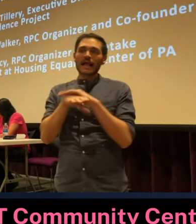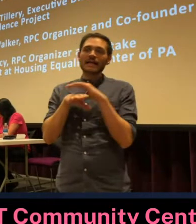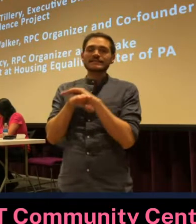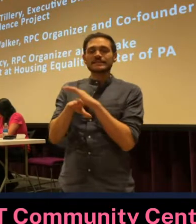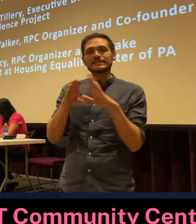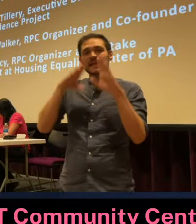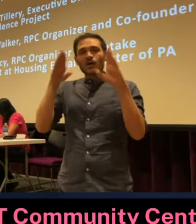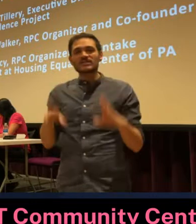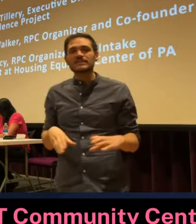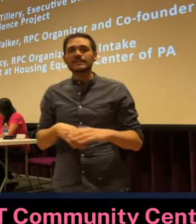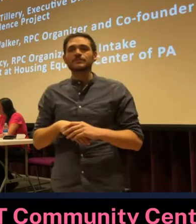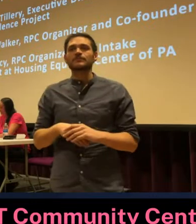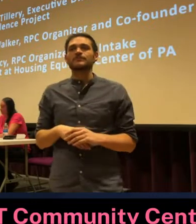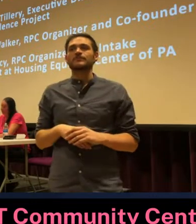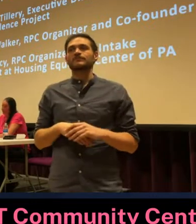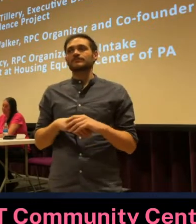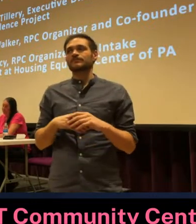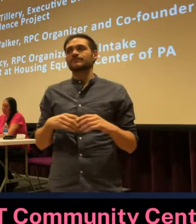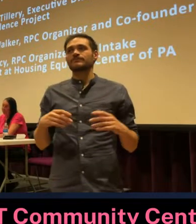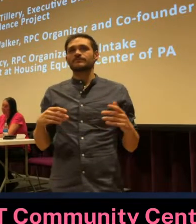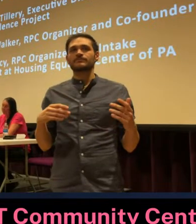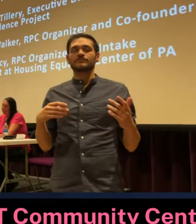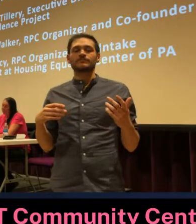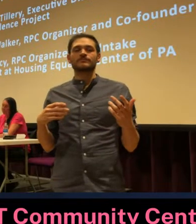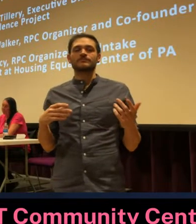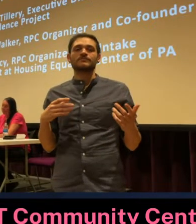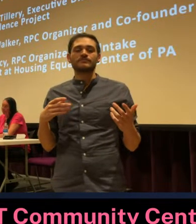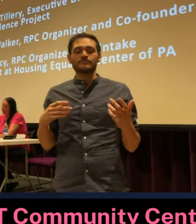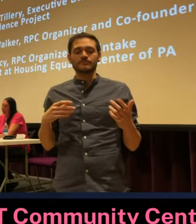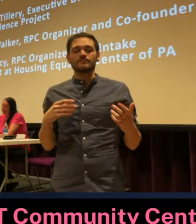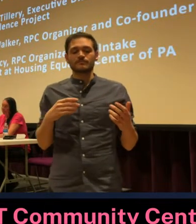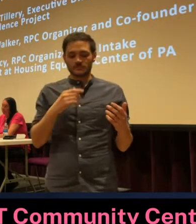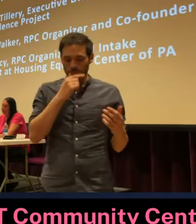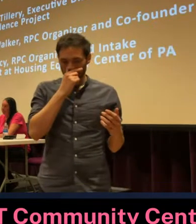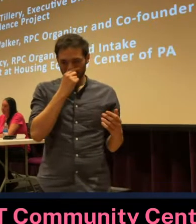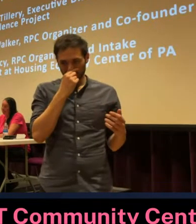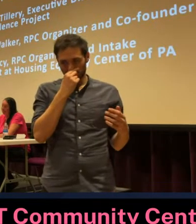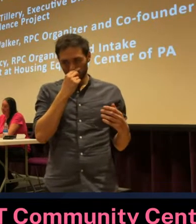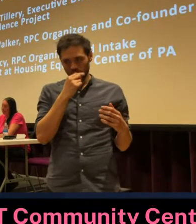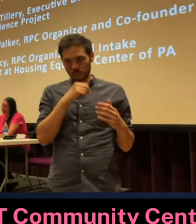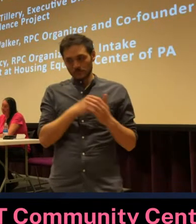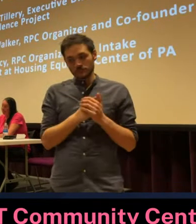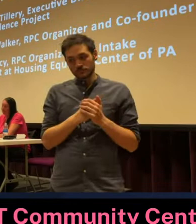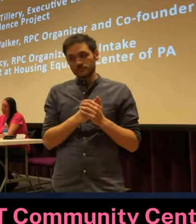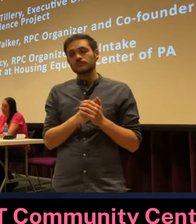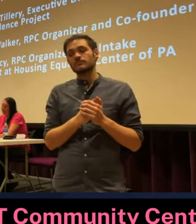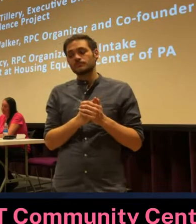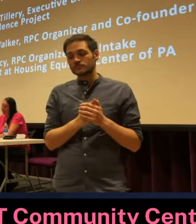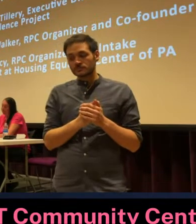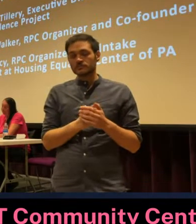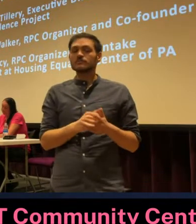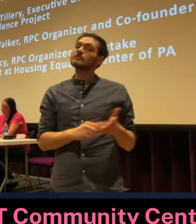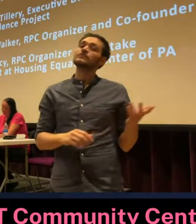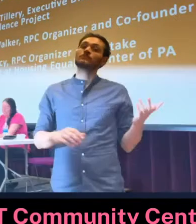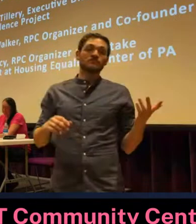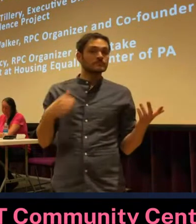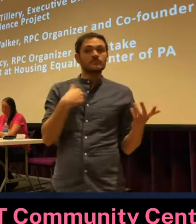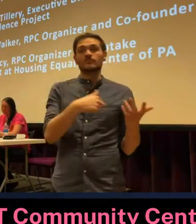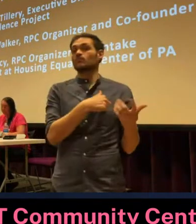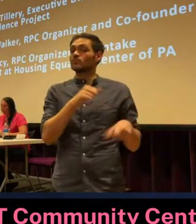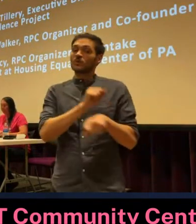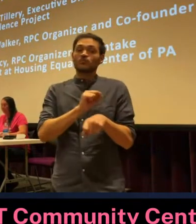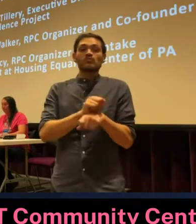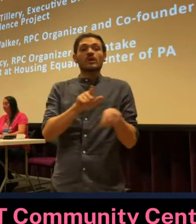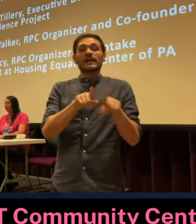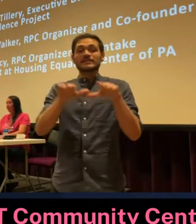even we work together. I've had a lot of people who we work as a community to raise mutual aid towards housing.